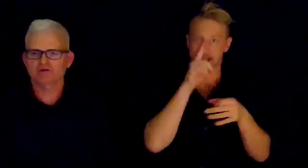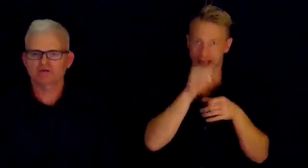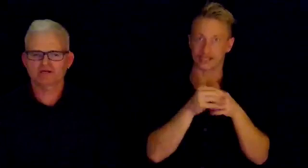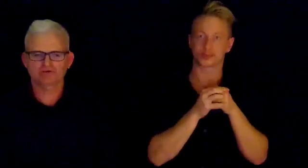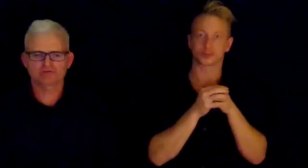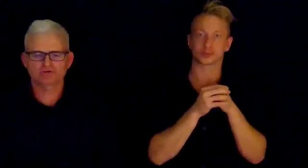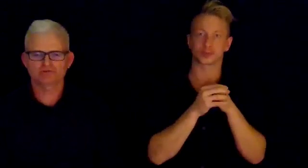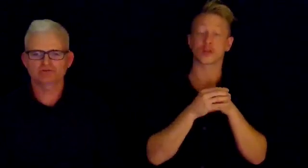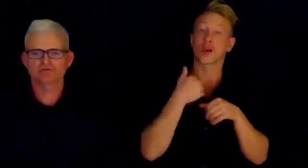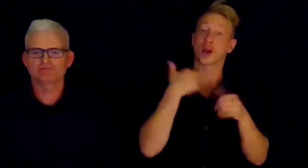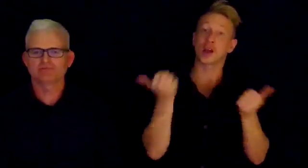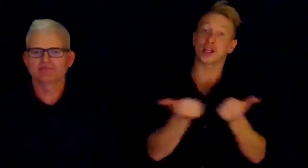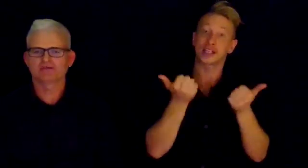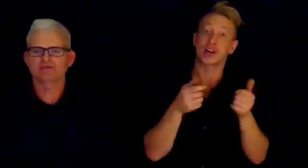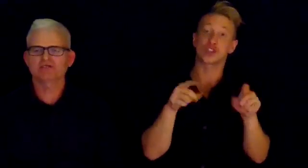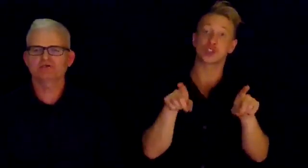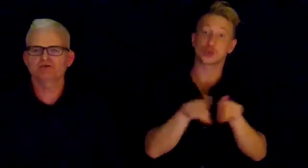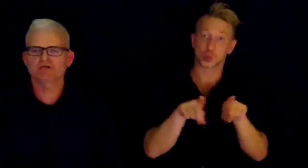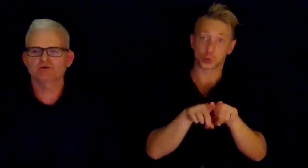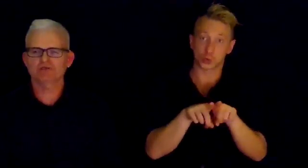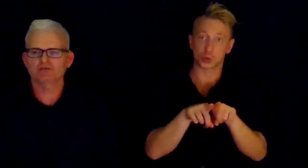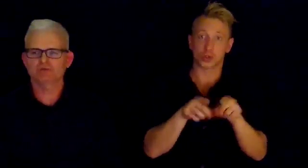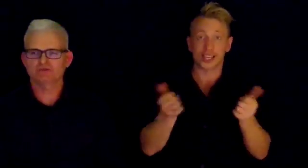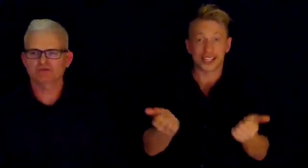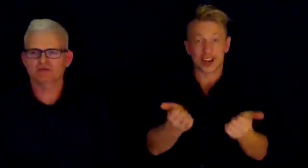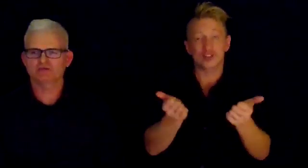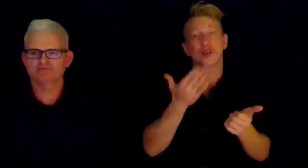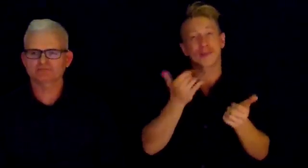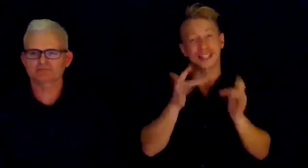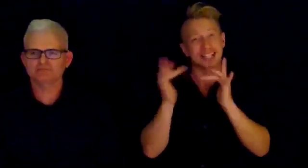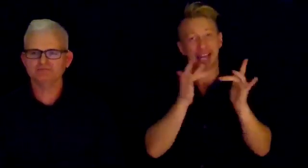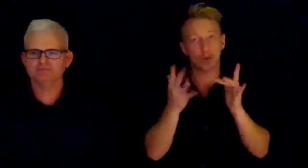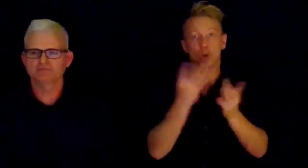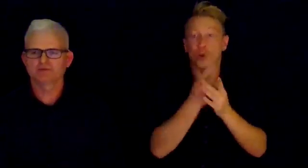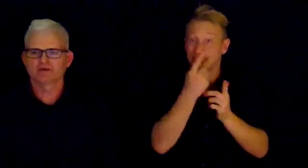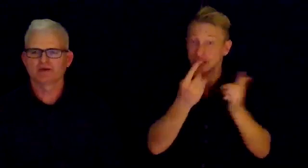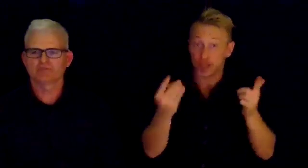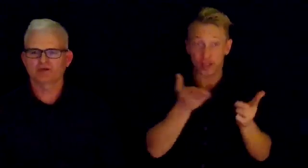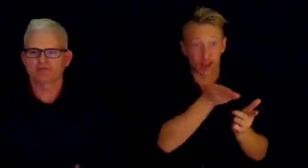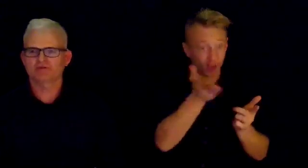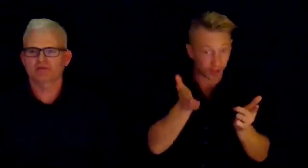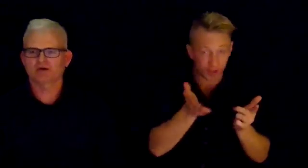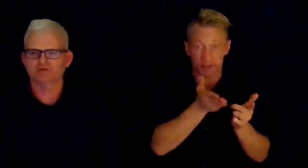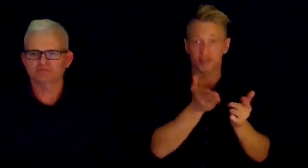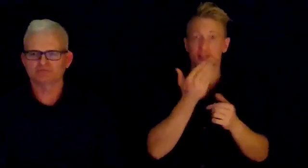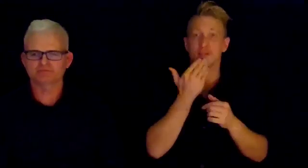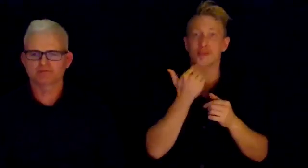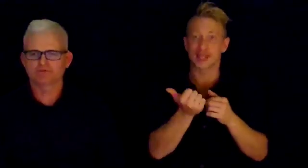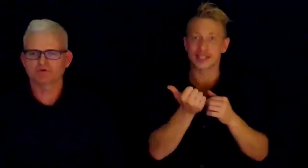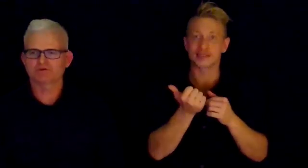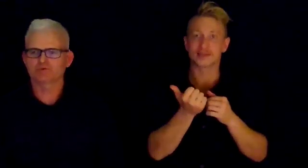And also encourage you all to continue networking with each other and be open